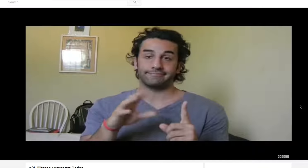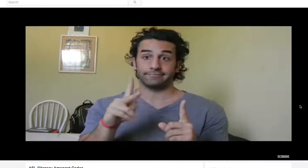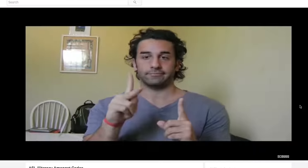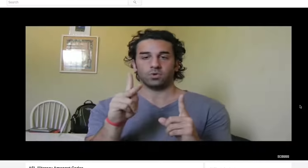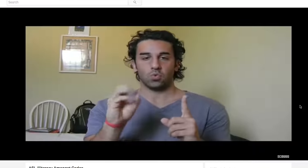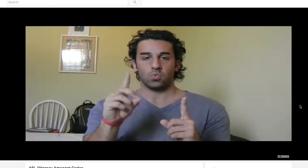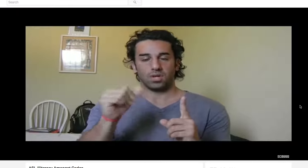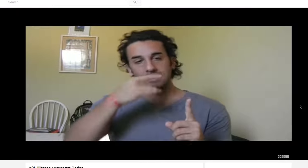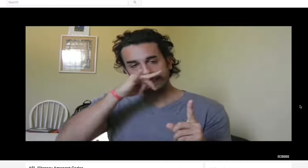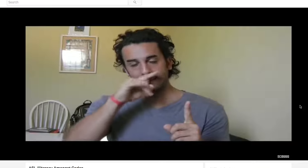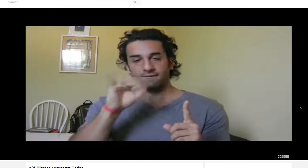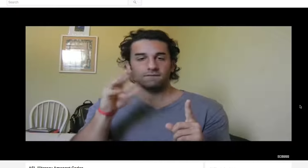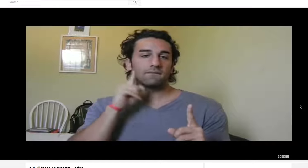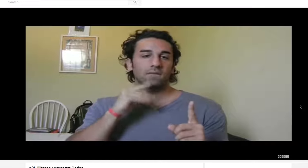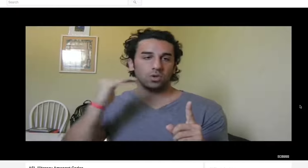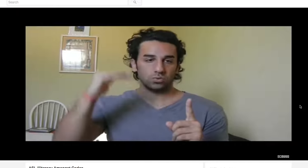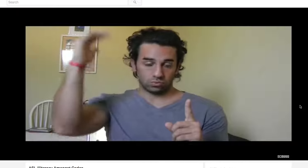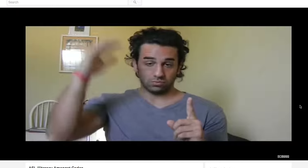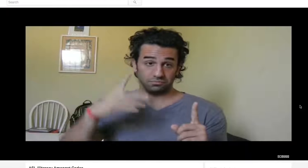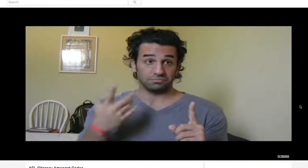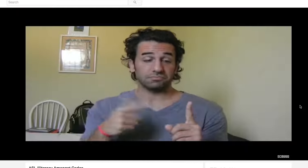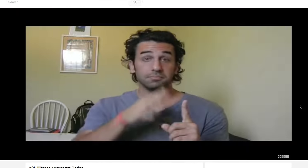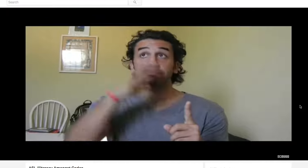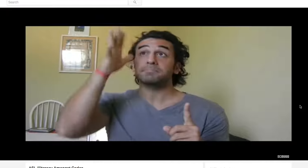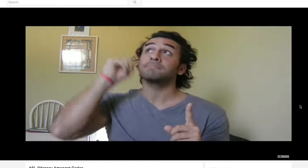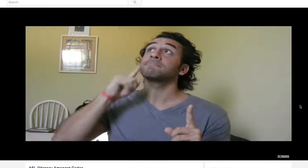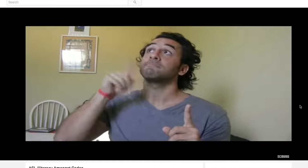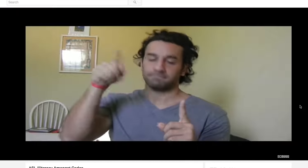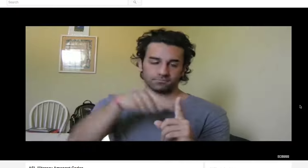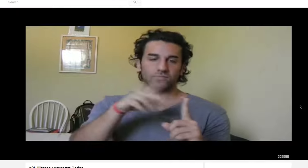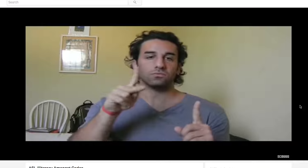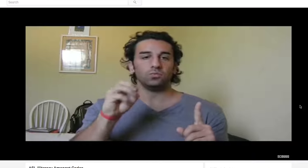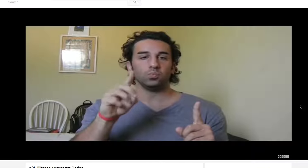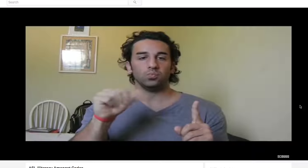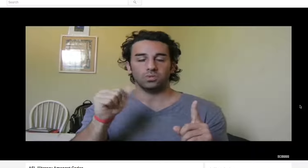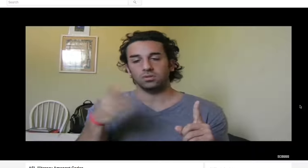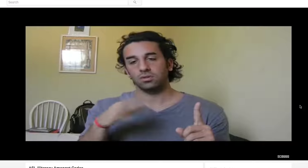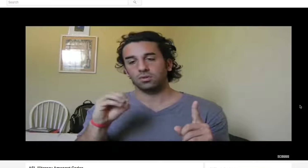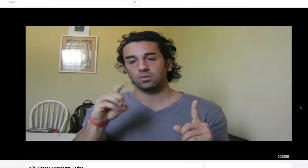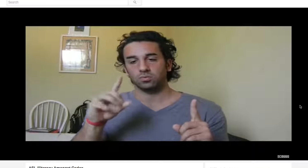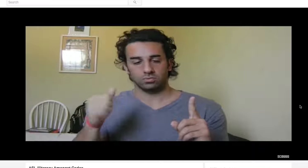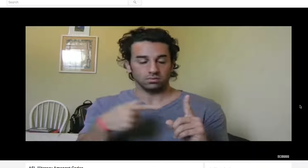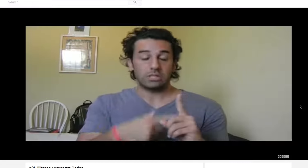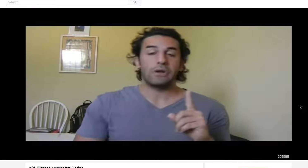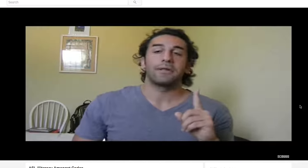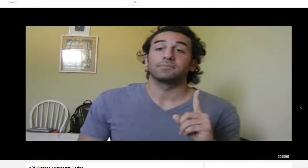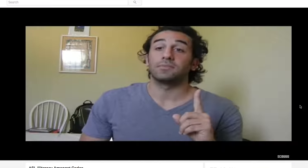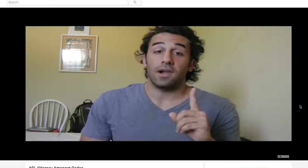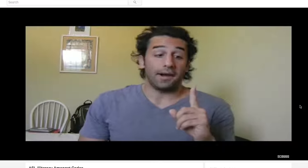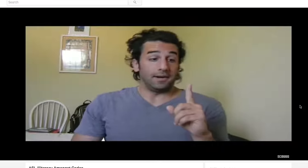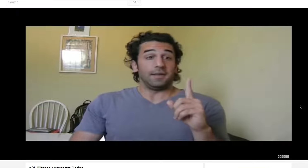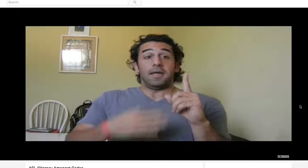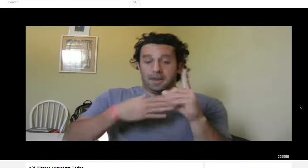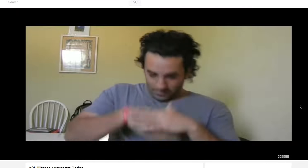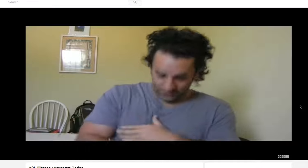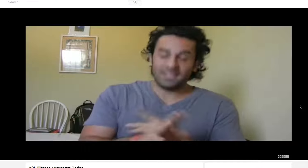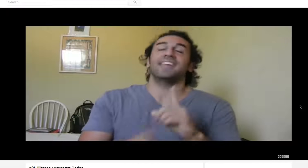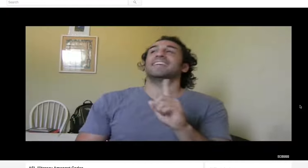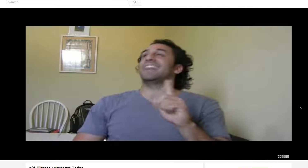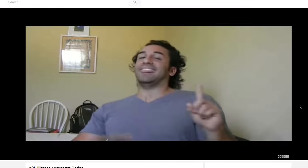parents who have children who can hear, also known as CODAs, children of deaf adults, or kids